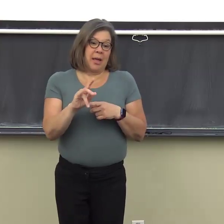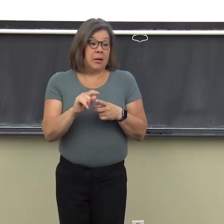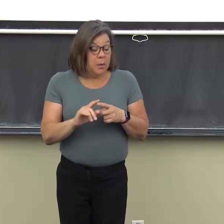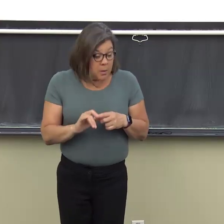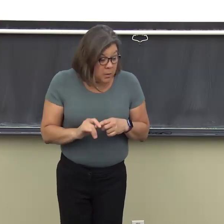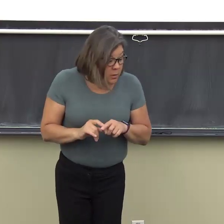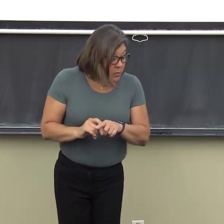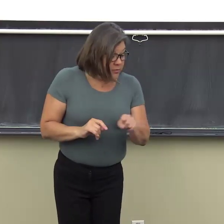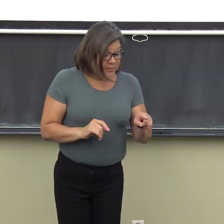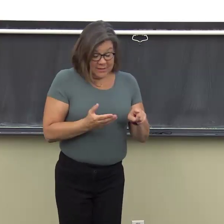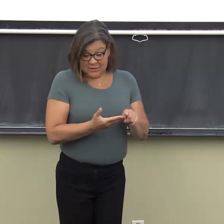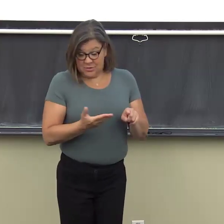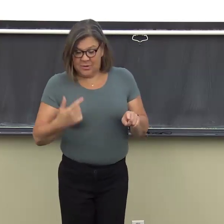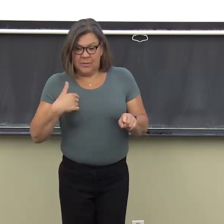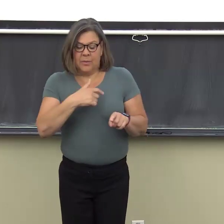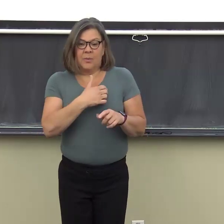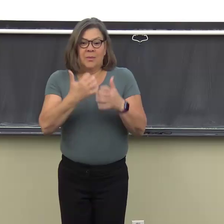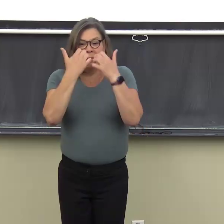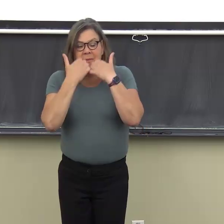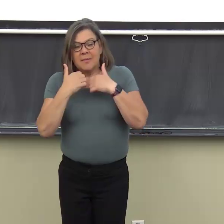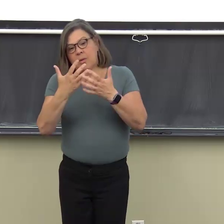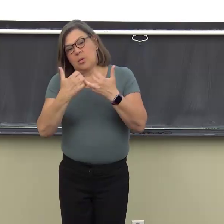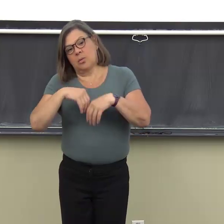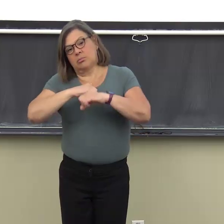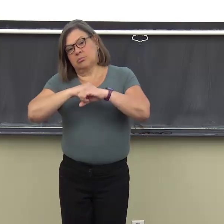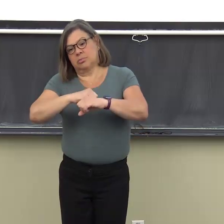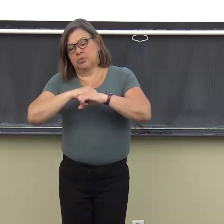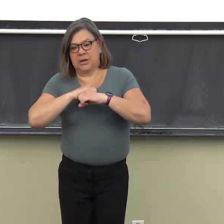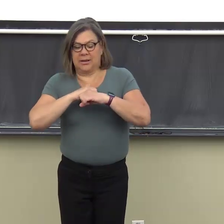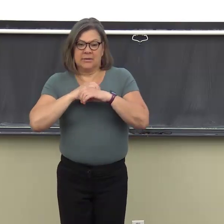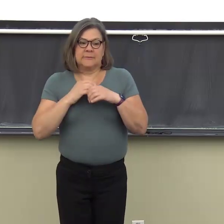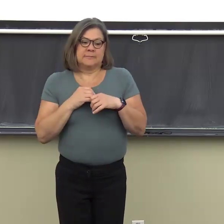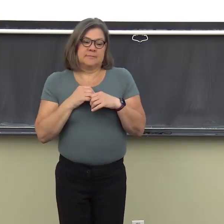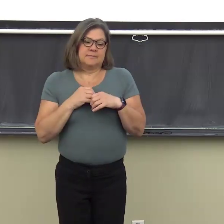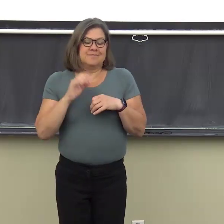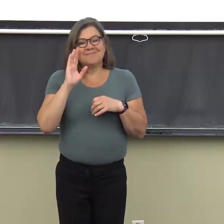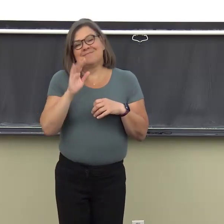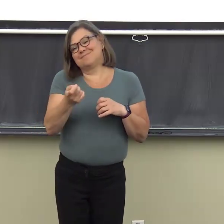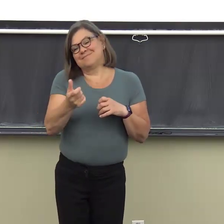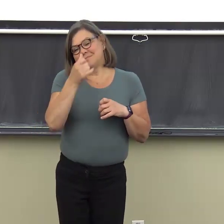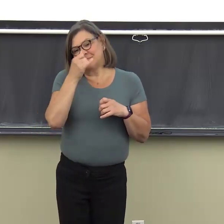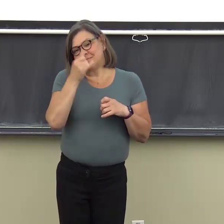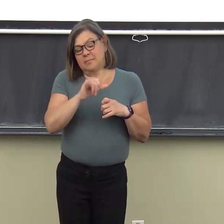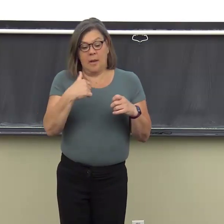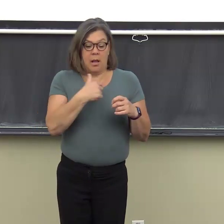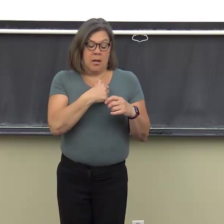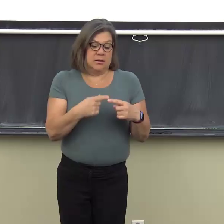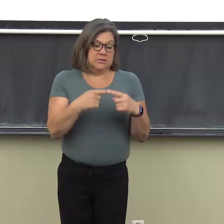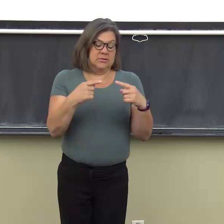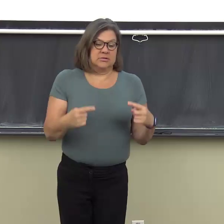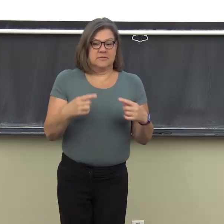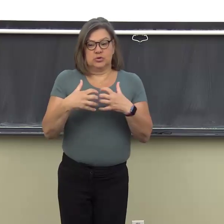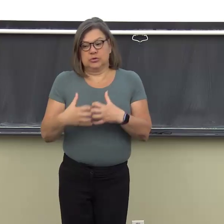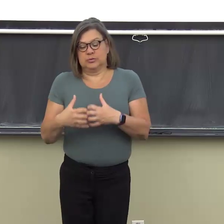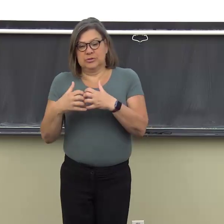all things that we value and want to protect about. And I know it's a little silly of the like us versus the machines, but